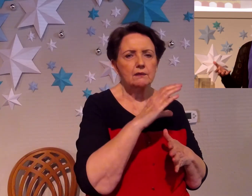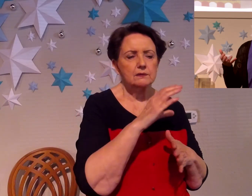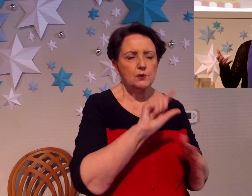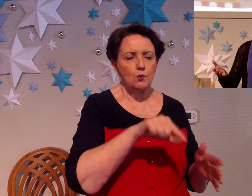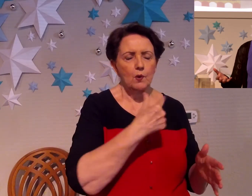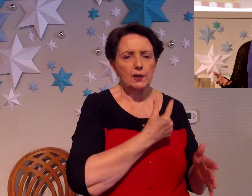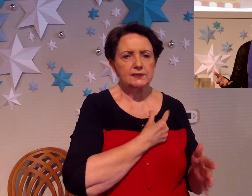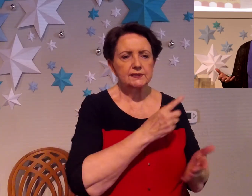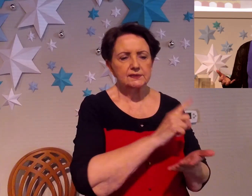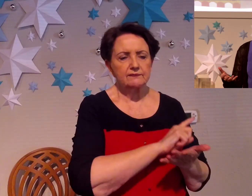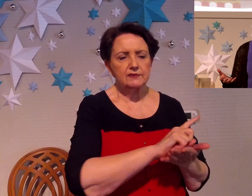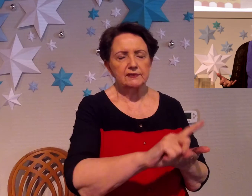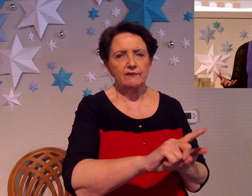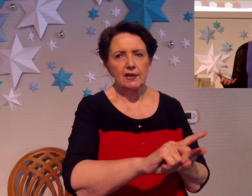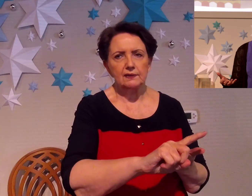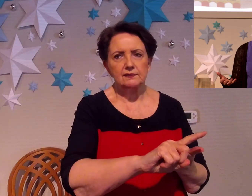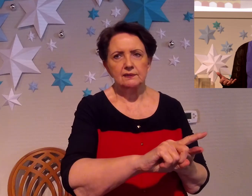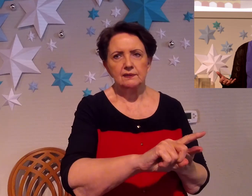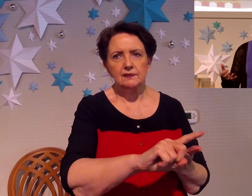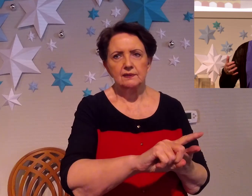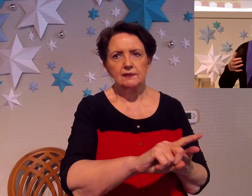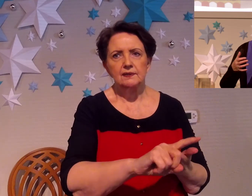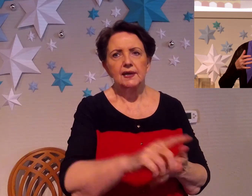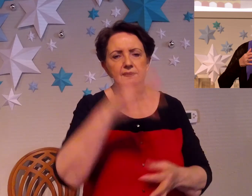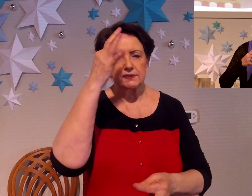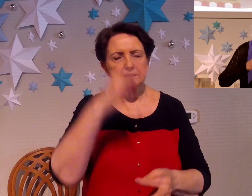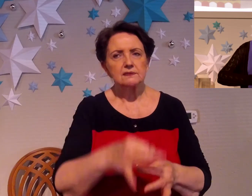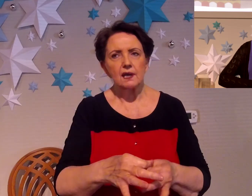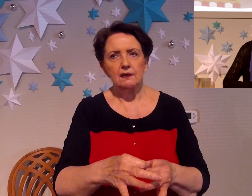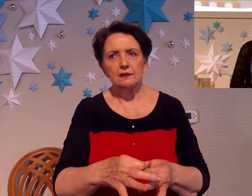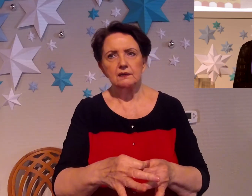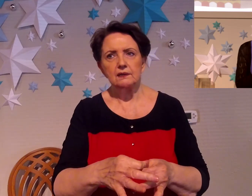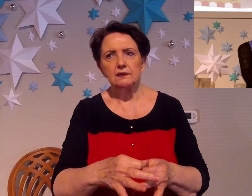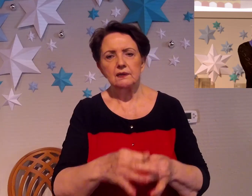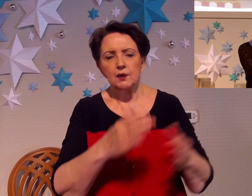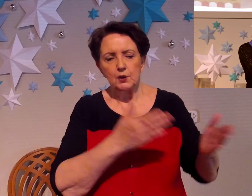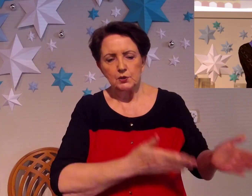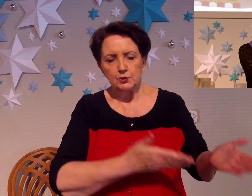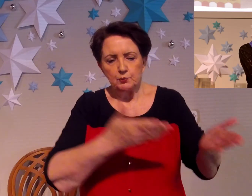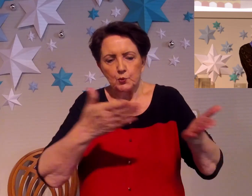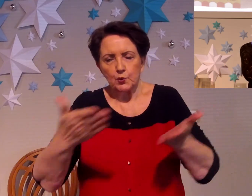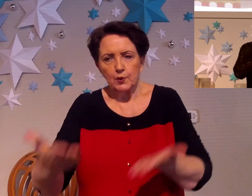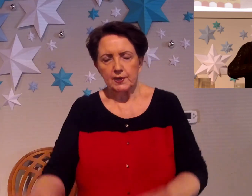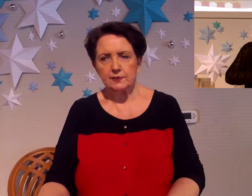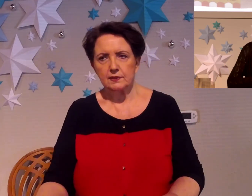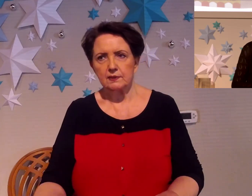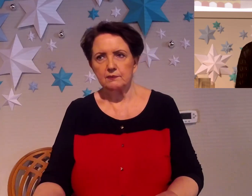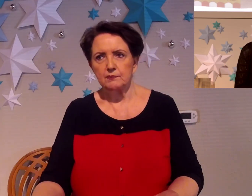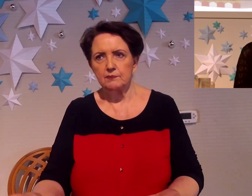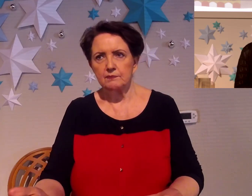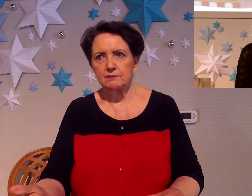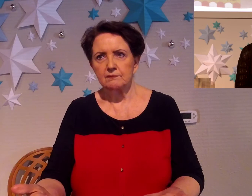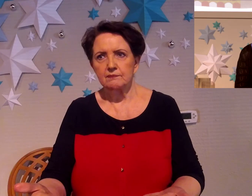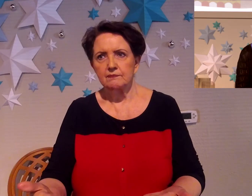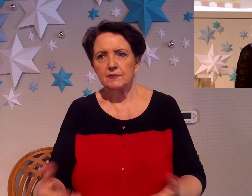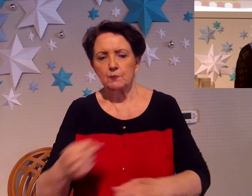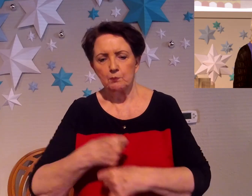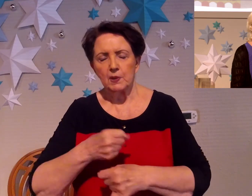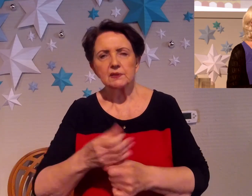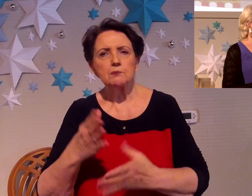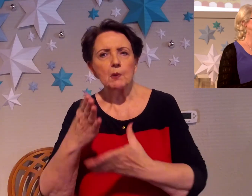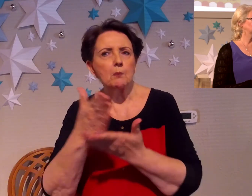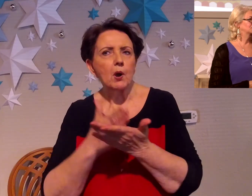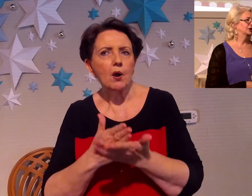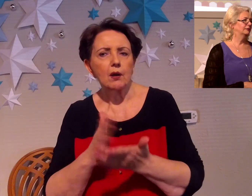to intentionally decide to bring them forward, to make them a part